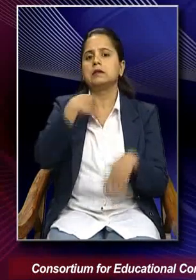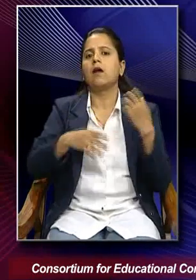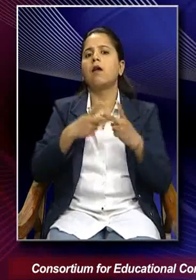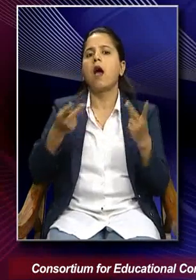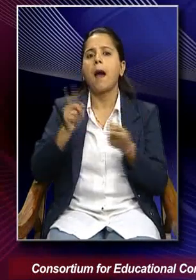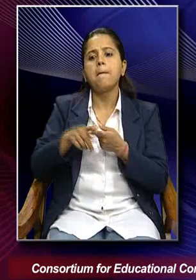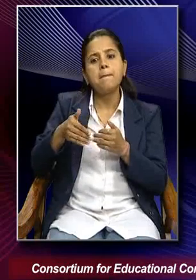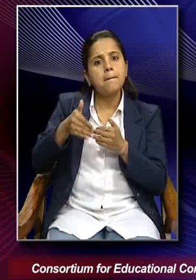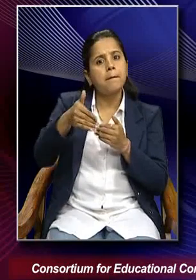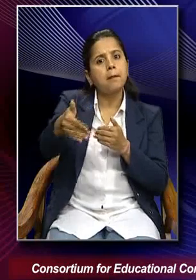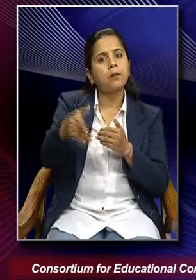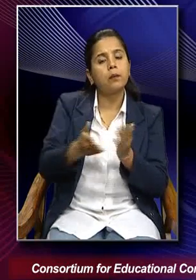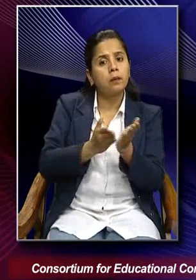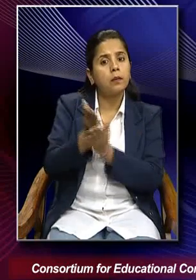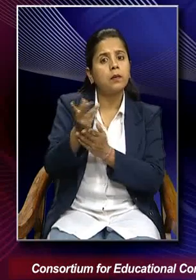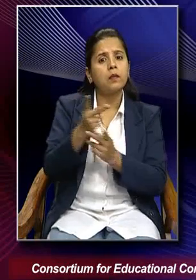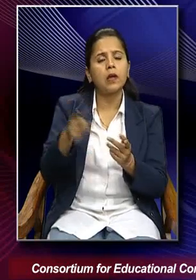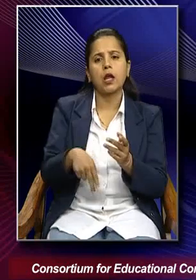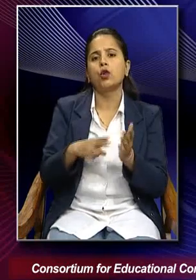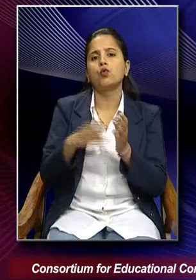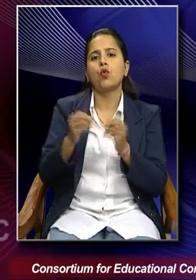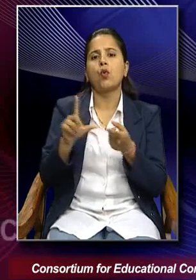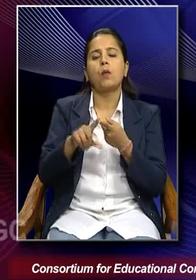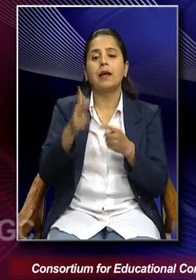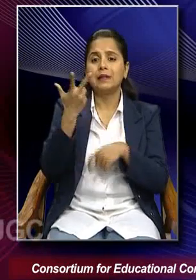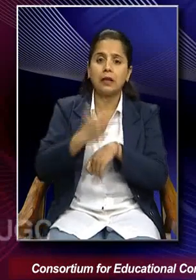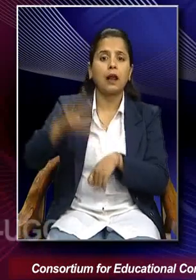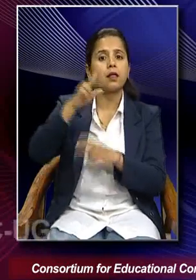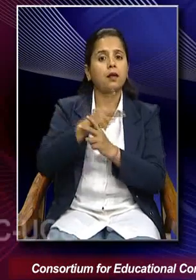this path is the Noble Eightfold Path.